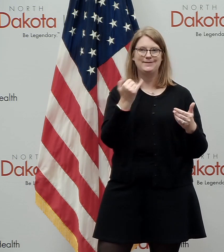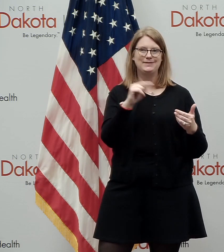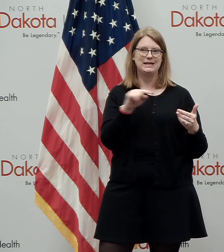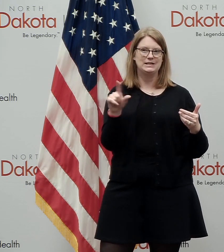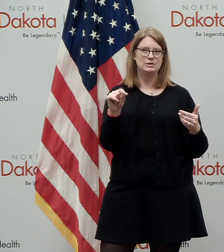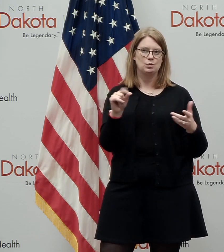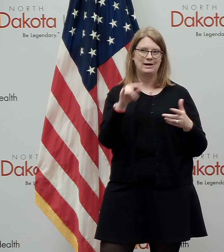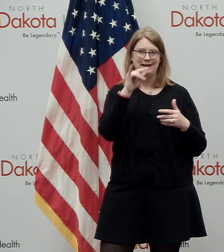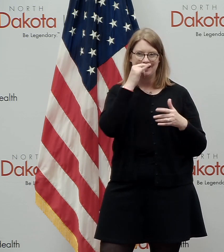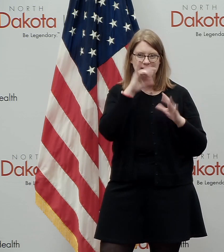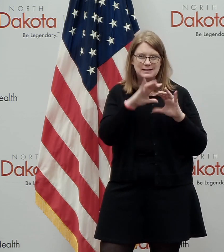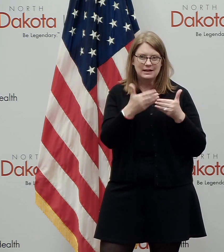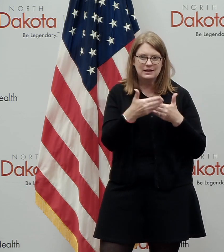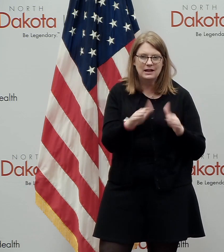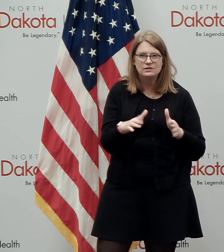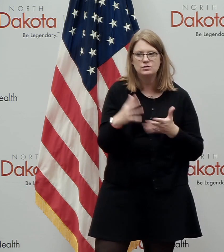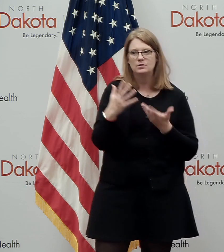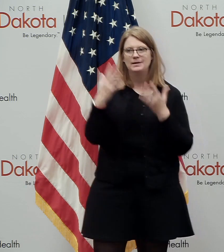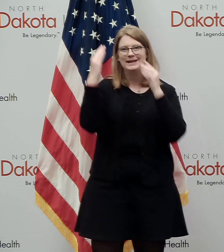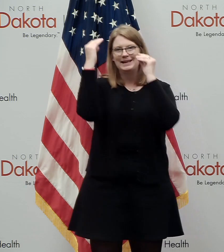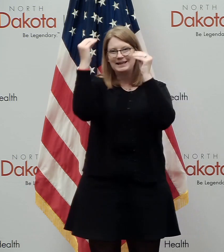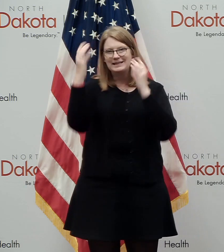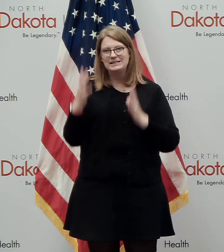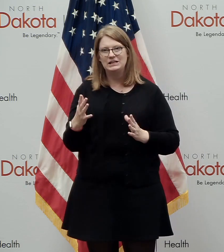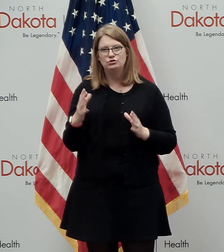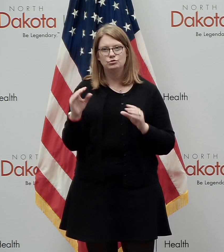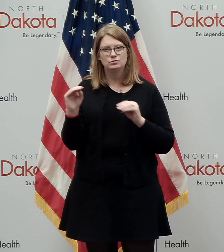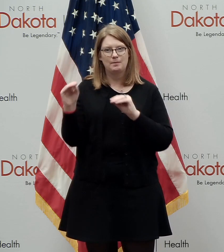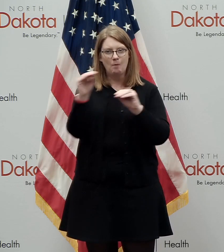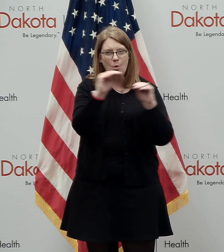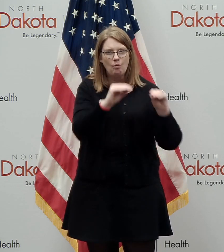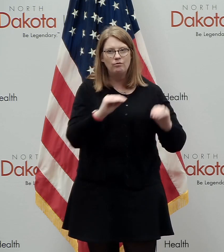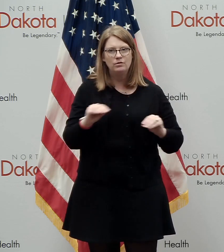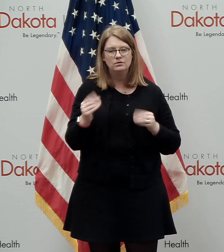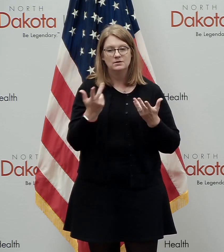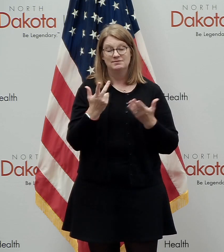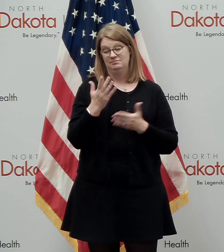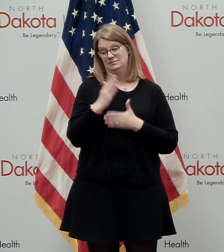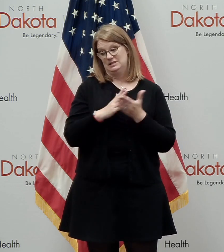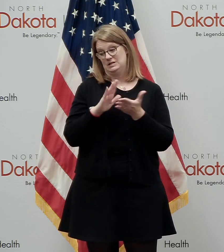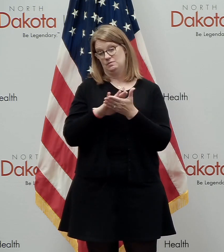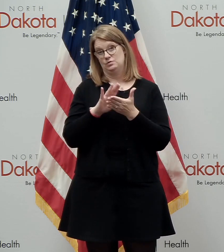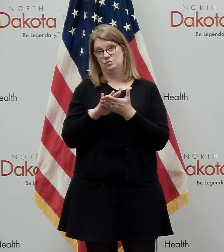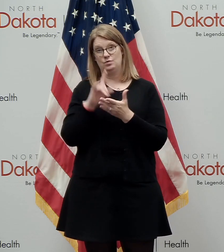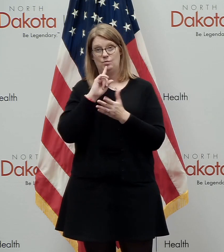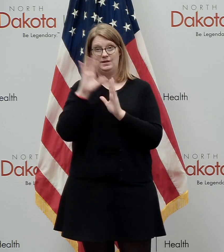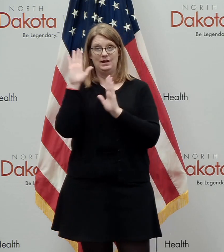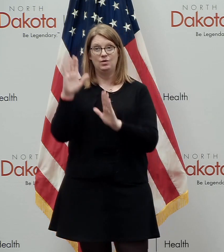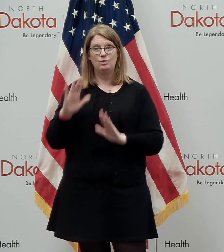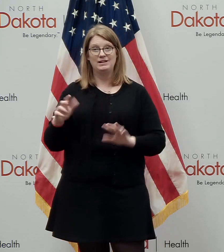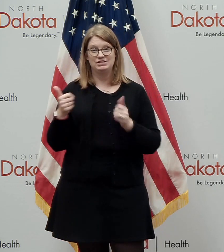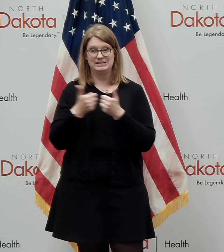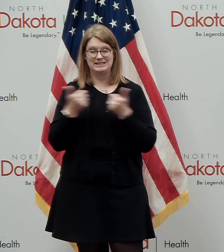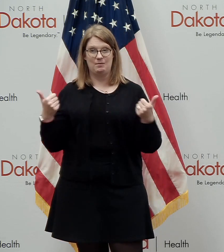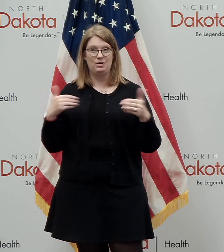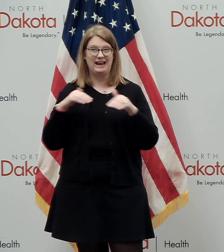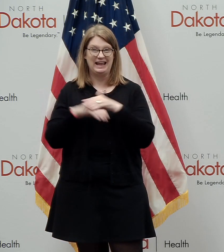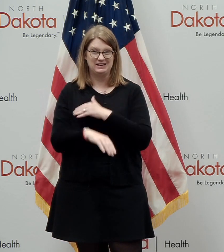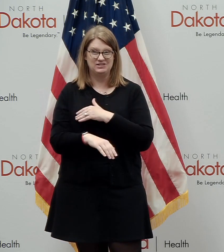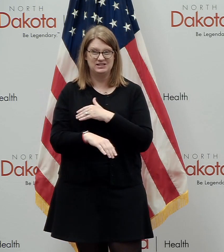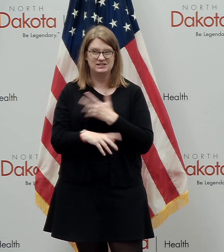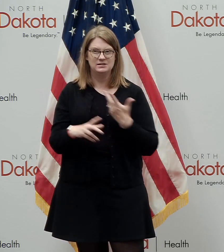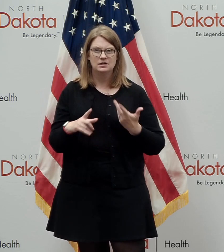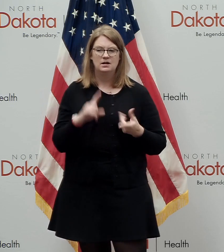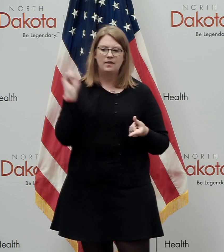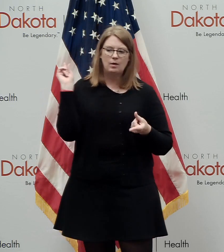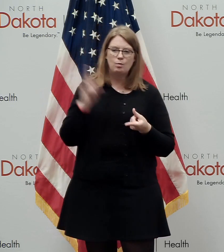kids in the classroom, teachers move, the students don't. Some of the schools are doing a great job, separate entrances. They're reducing these transmissible